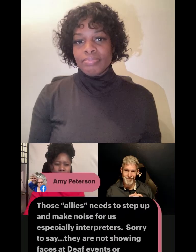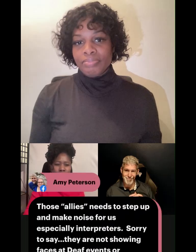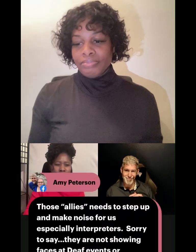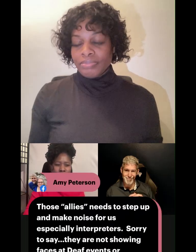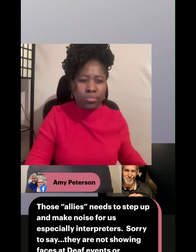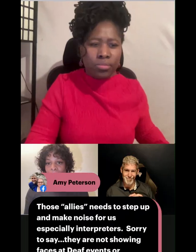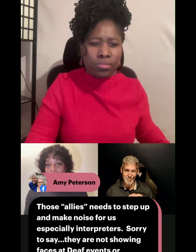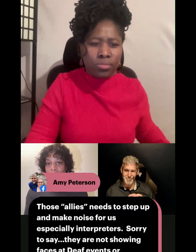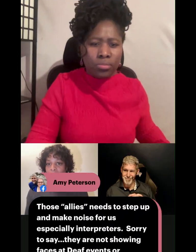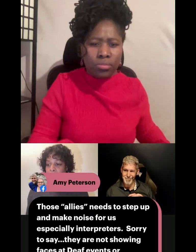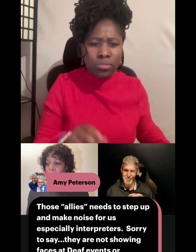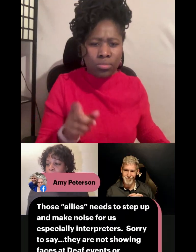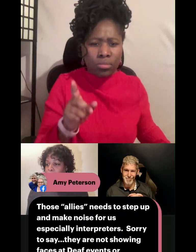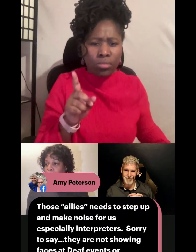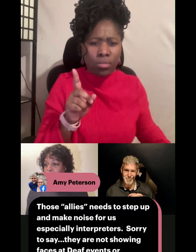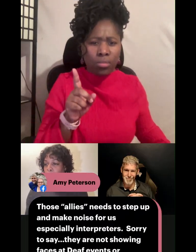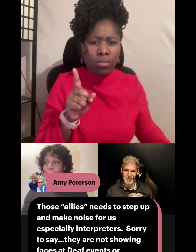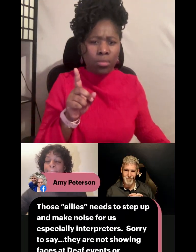Amen to that.